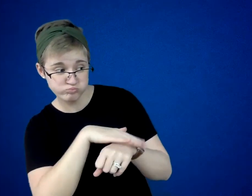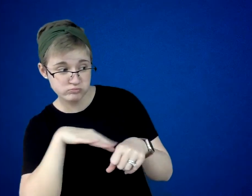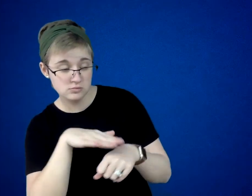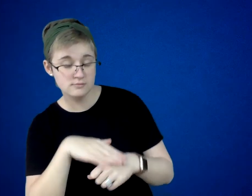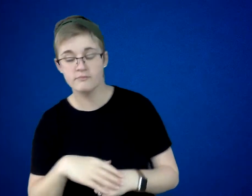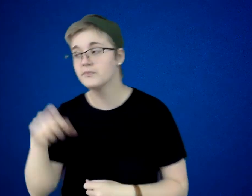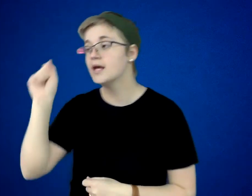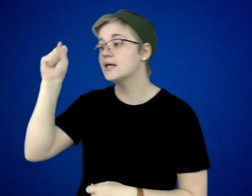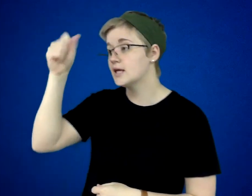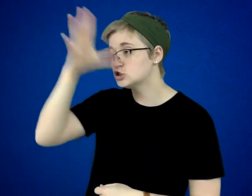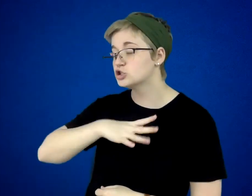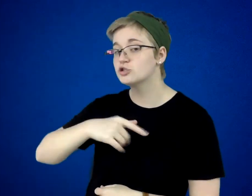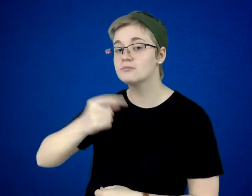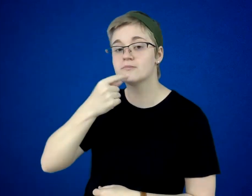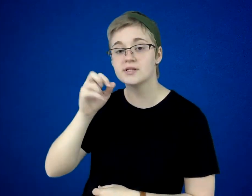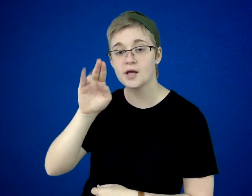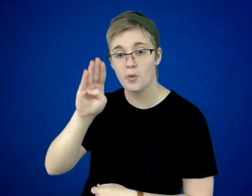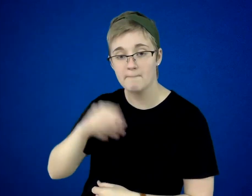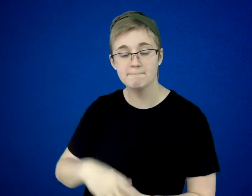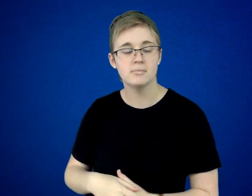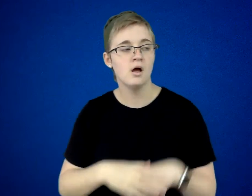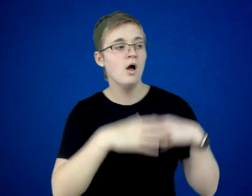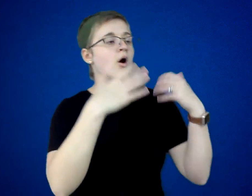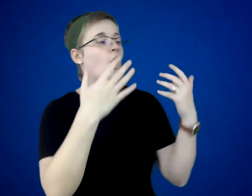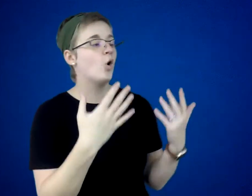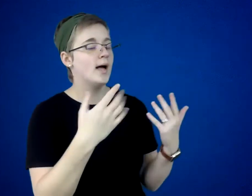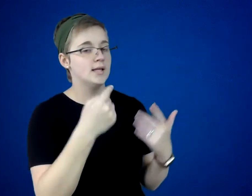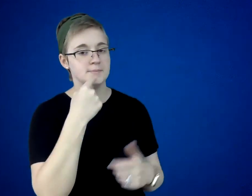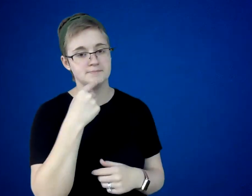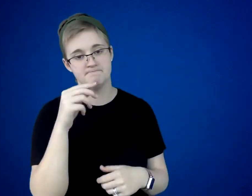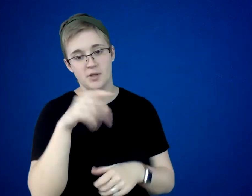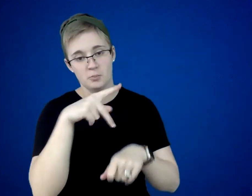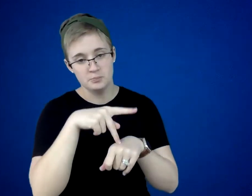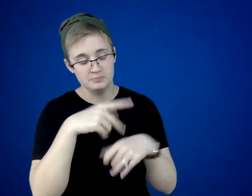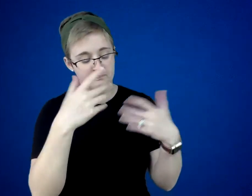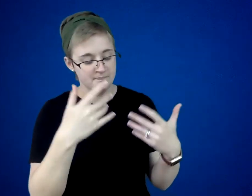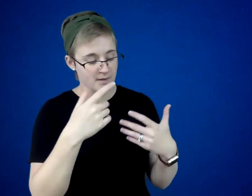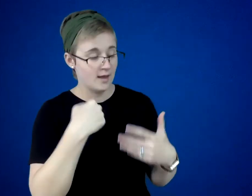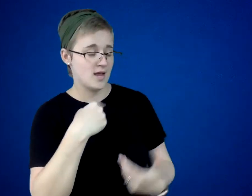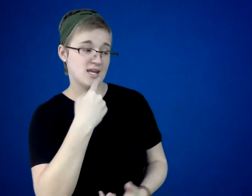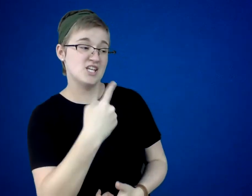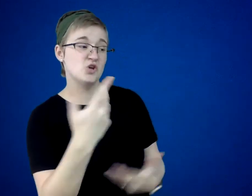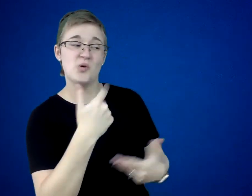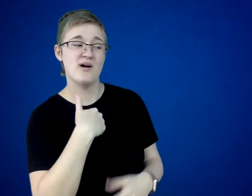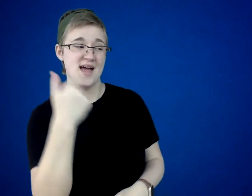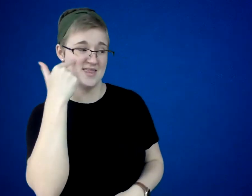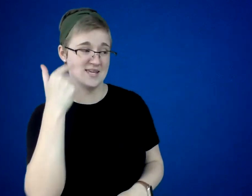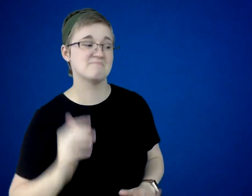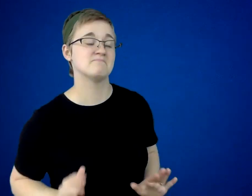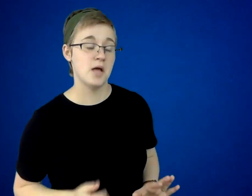sir," said Rob. "Well," said Mr. Felmer, "let me tell you what I think. Let me be upfront